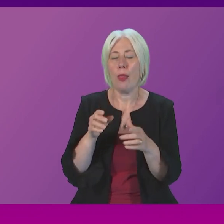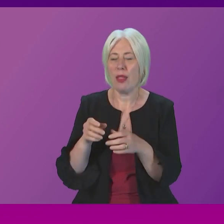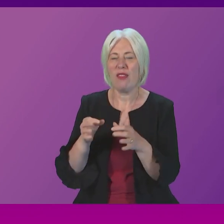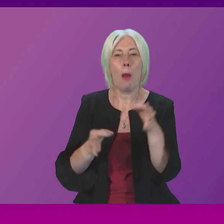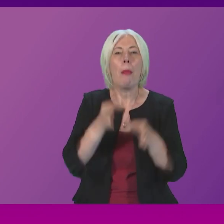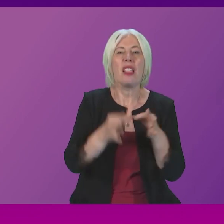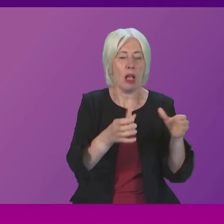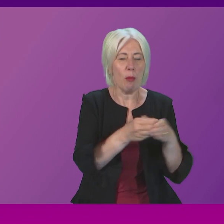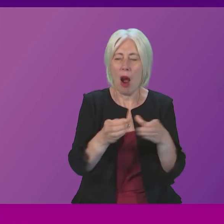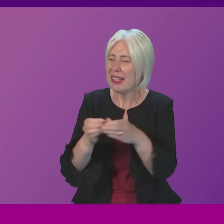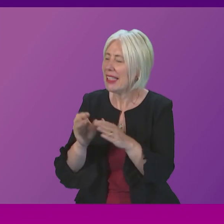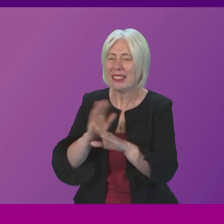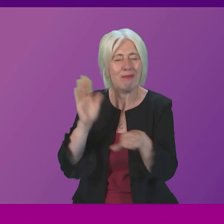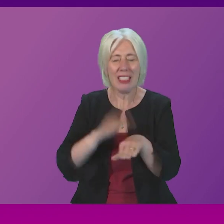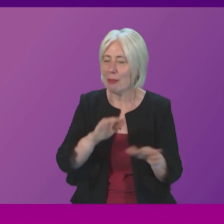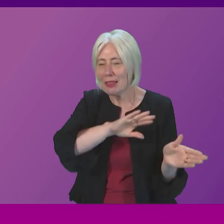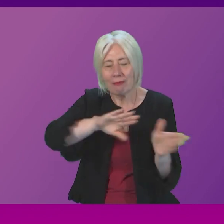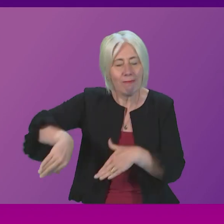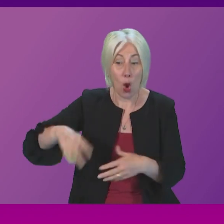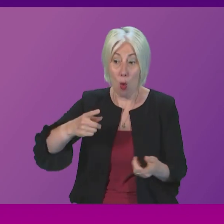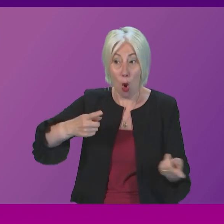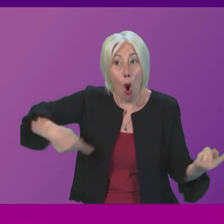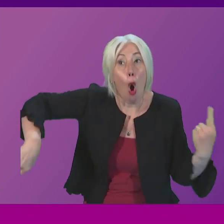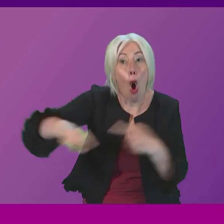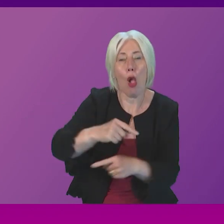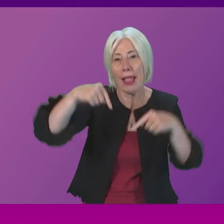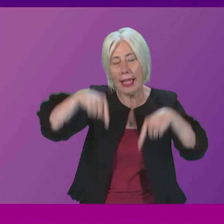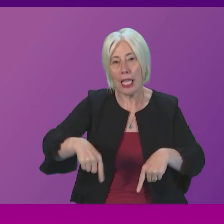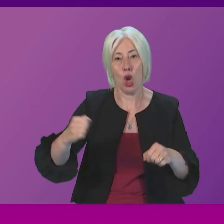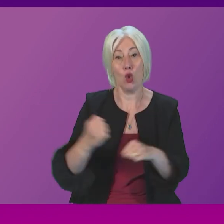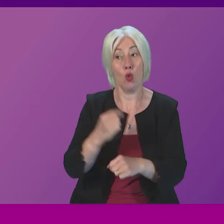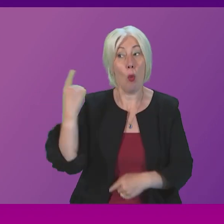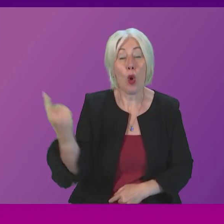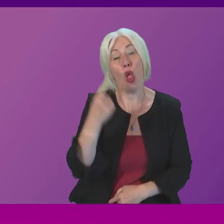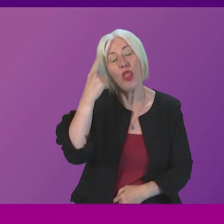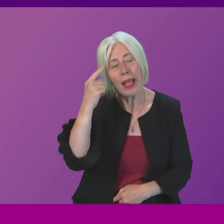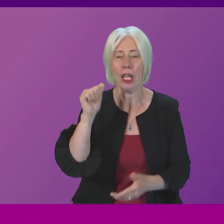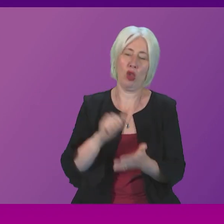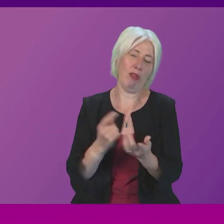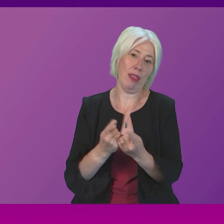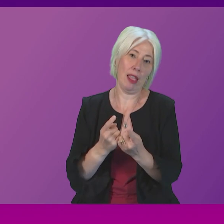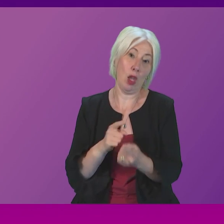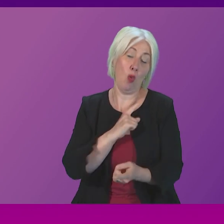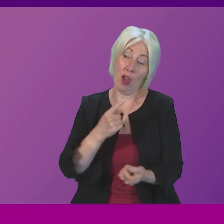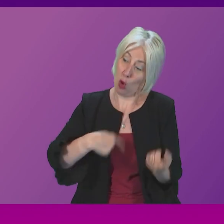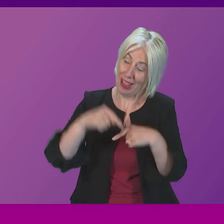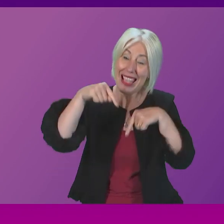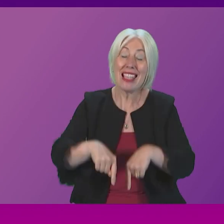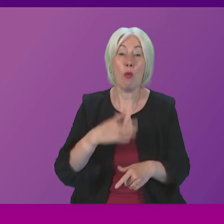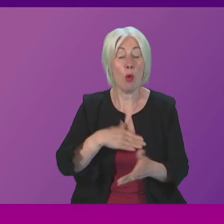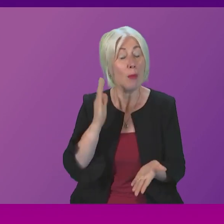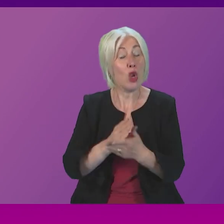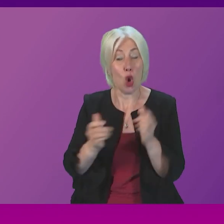divides and just show one another that we're all here to do what we think is the right thing. And most of us are in this job because we want to make change